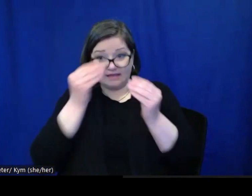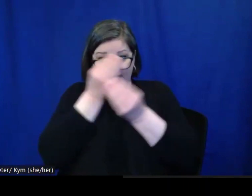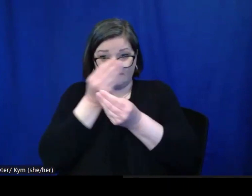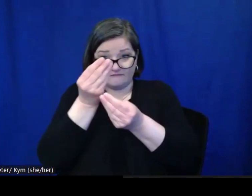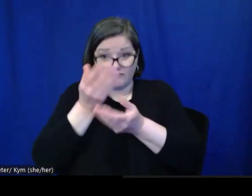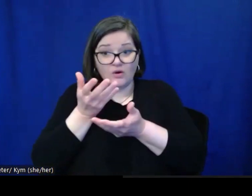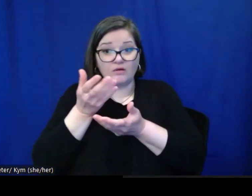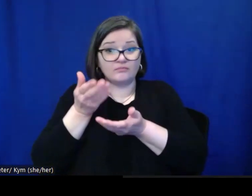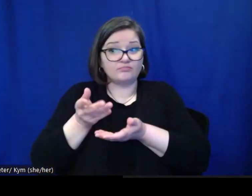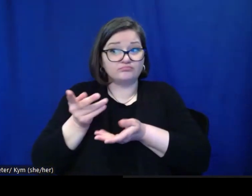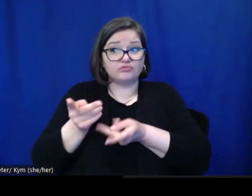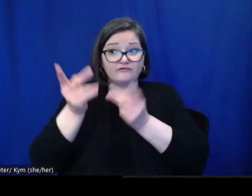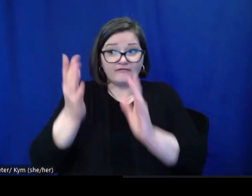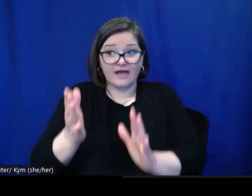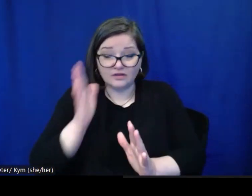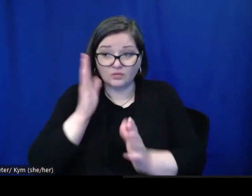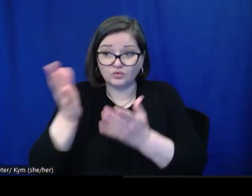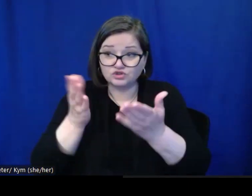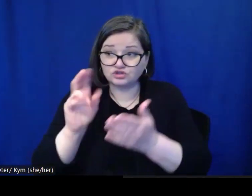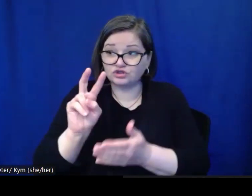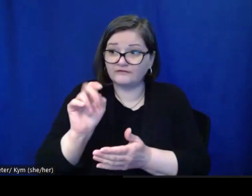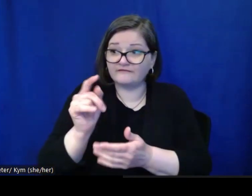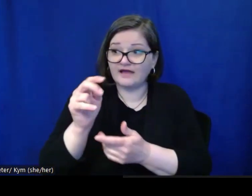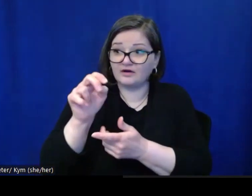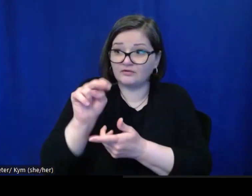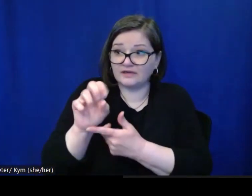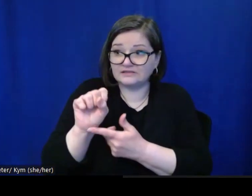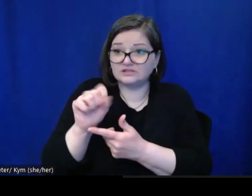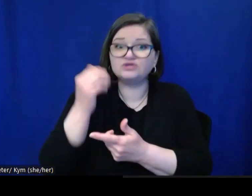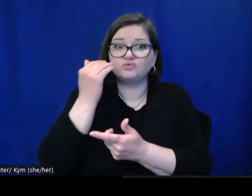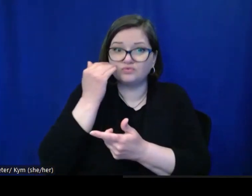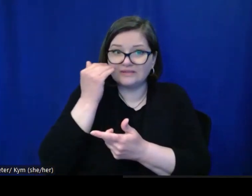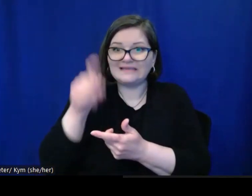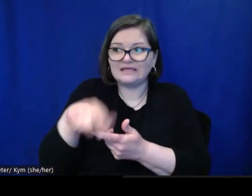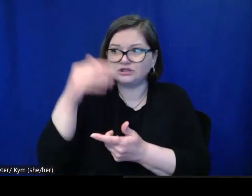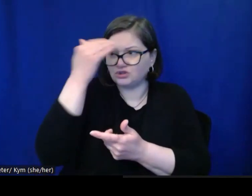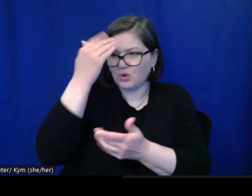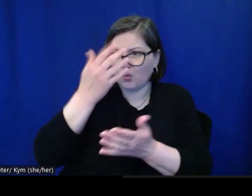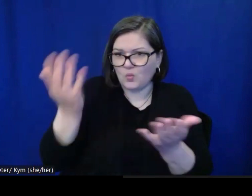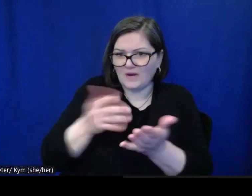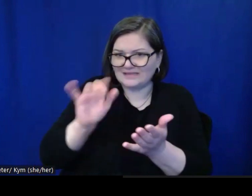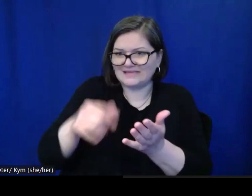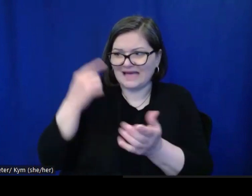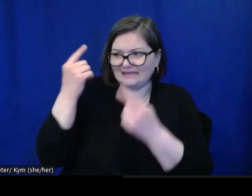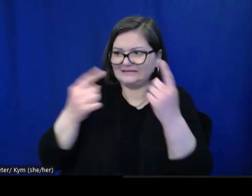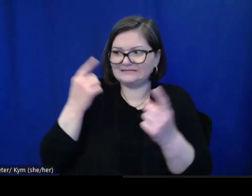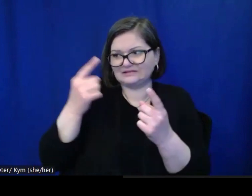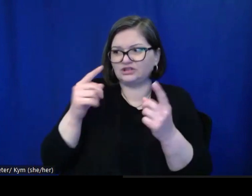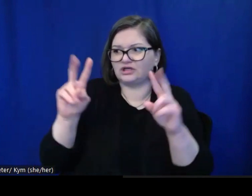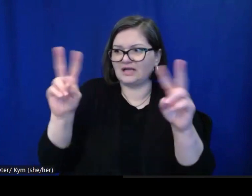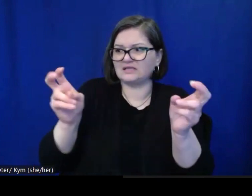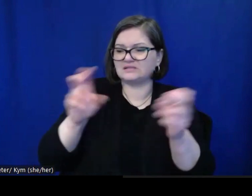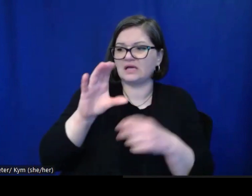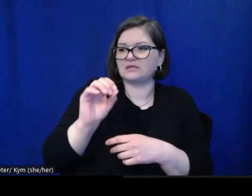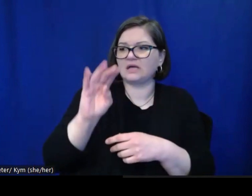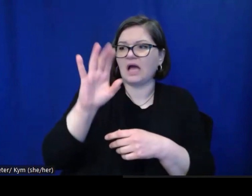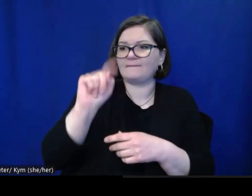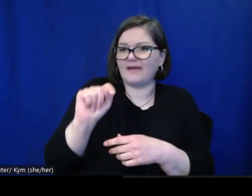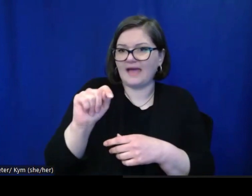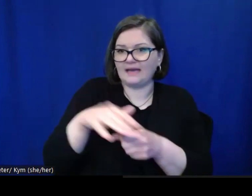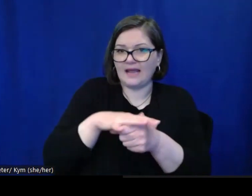veterans is know what combat areas are, what consists under our federal government as combat areas.